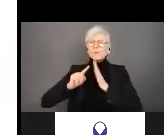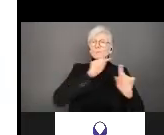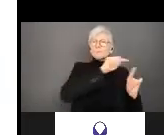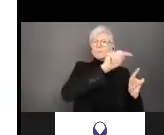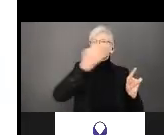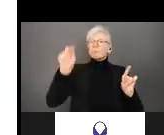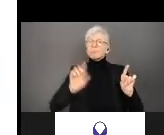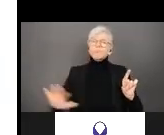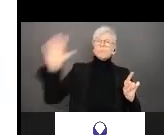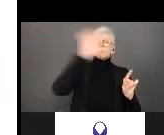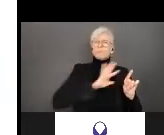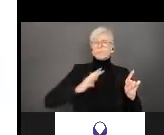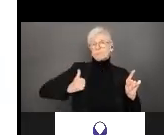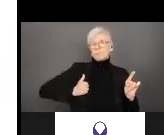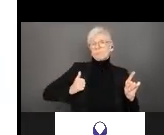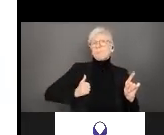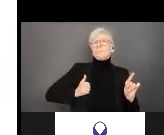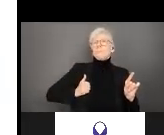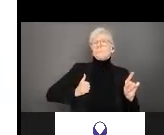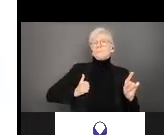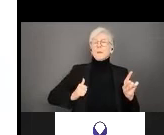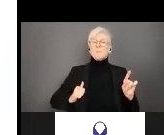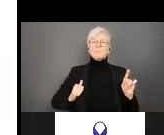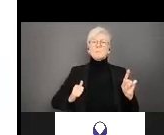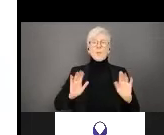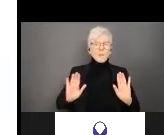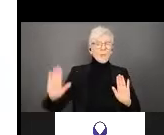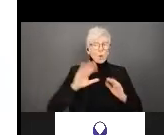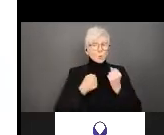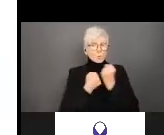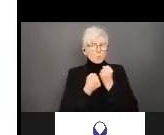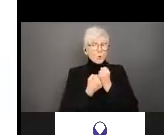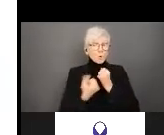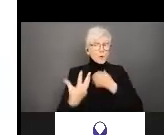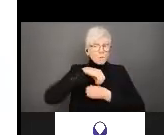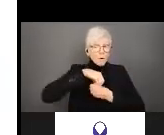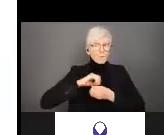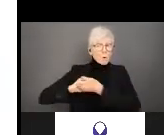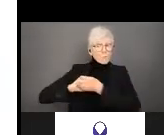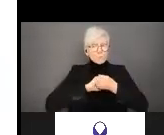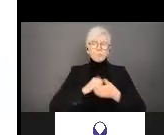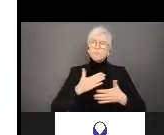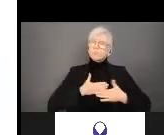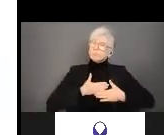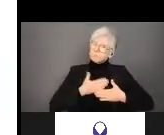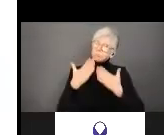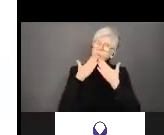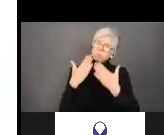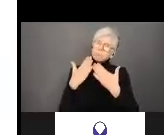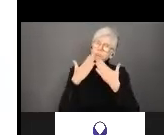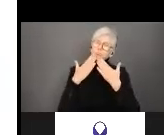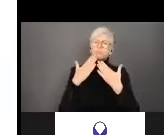And we're very grateful for the support that they provided to this idea and the ideas they brought to the table throughout the